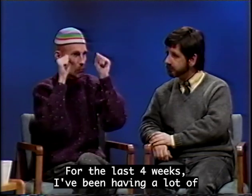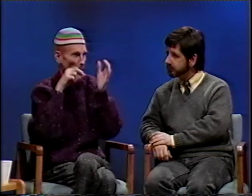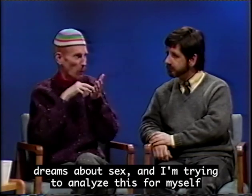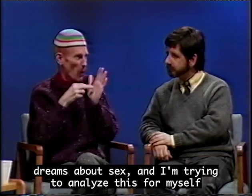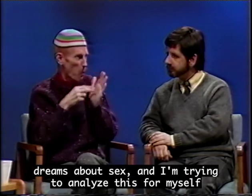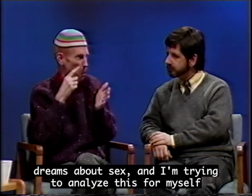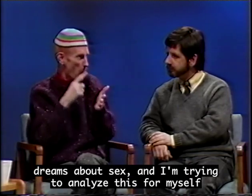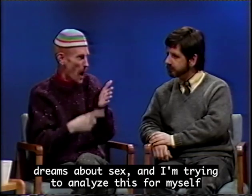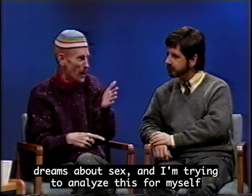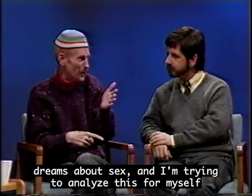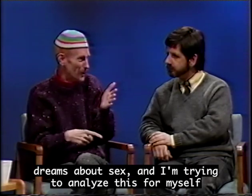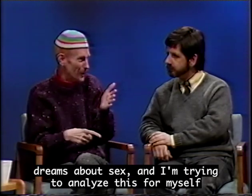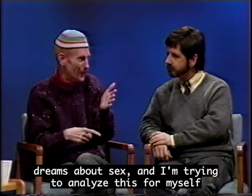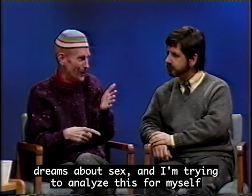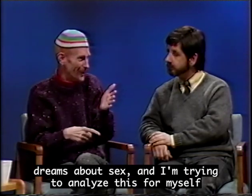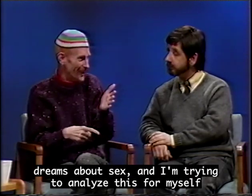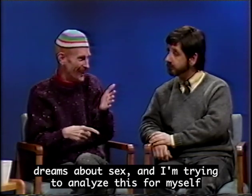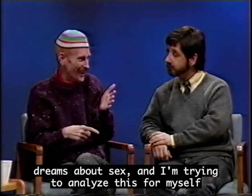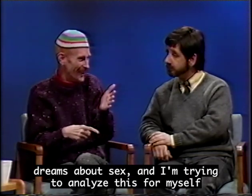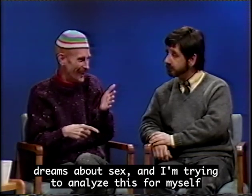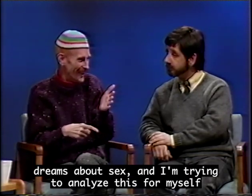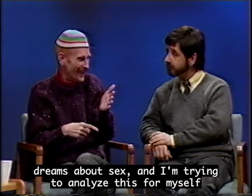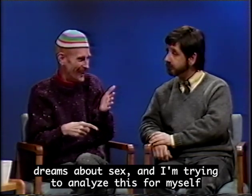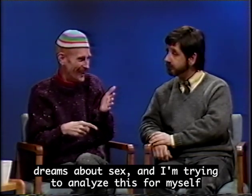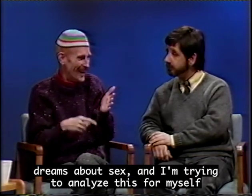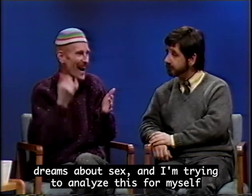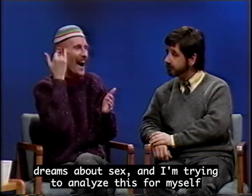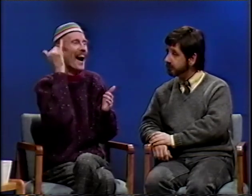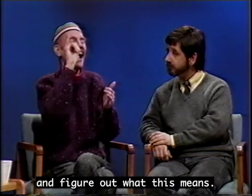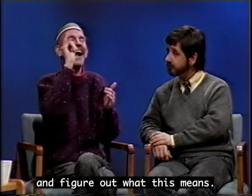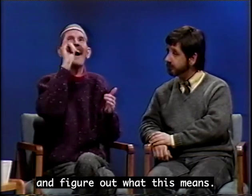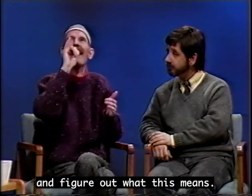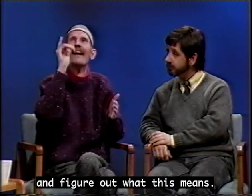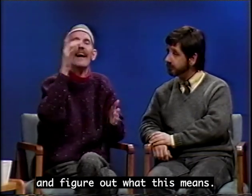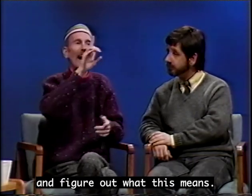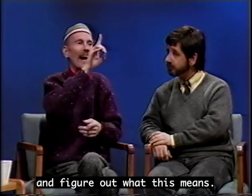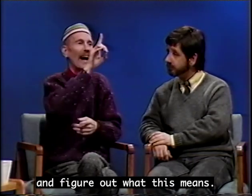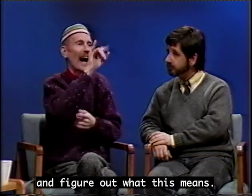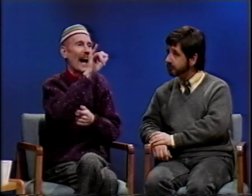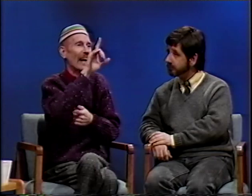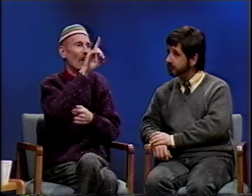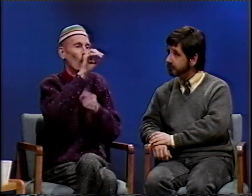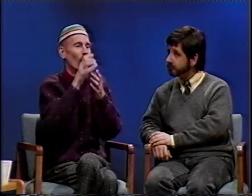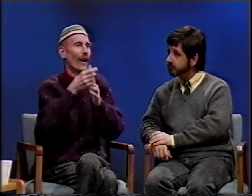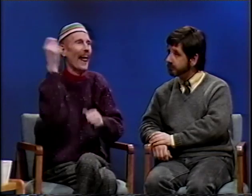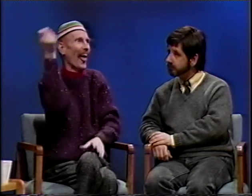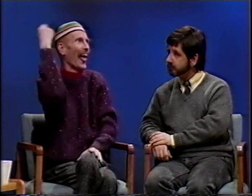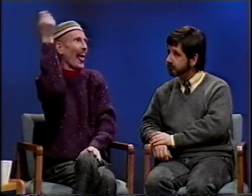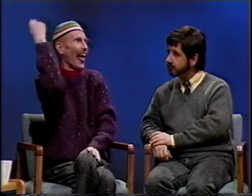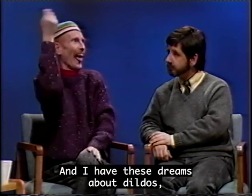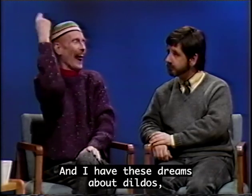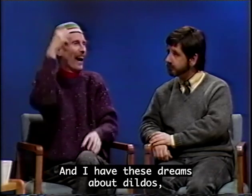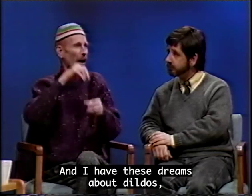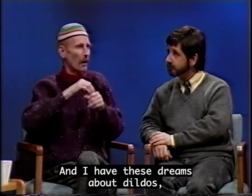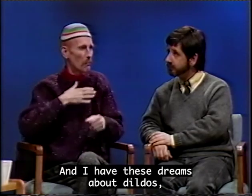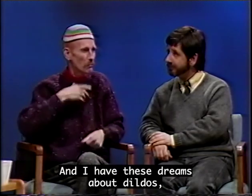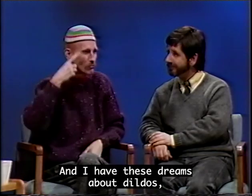of dreams about sex. I'm trying to analyze this for myself and figure out what this means. And I have these dreams